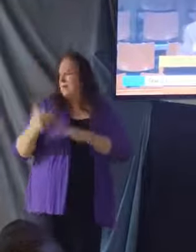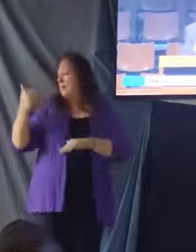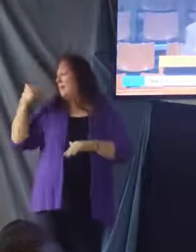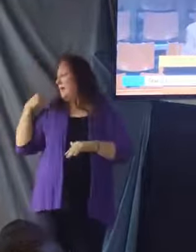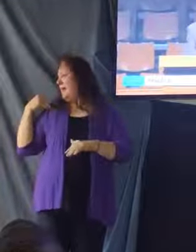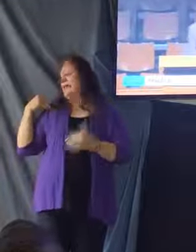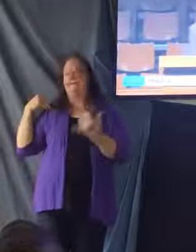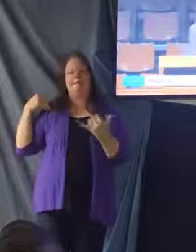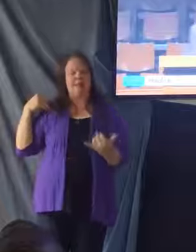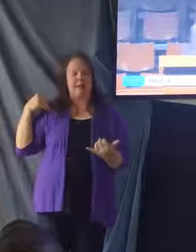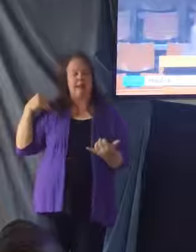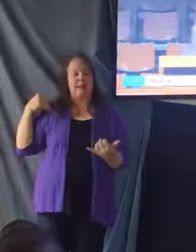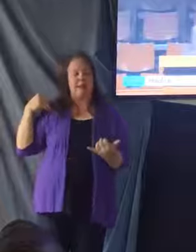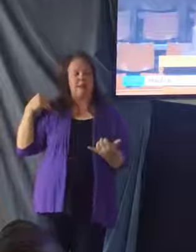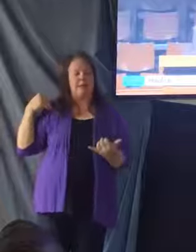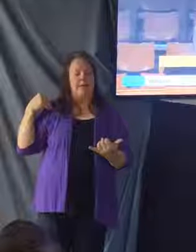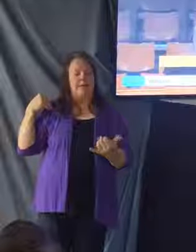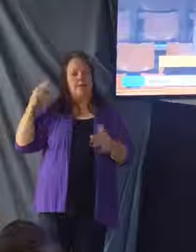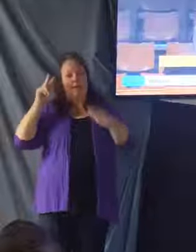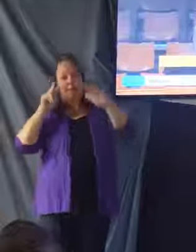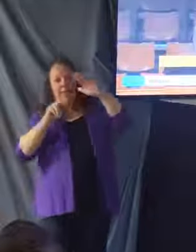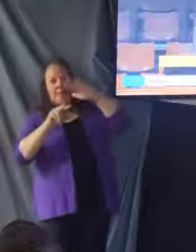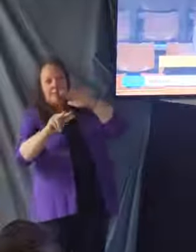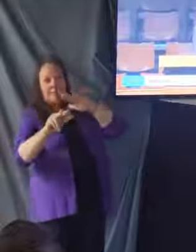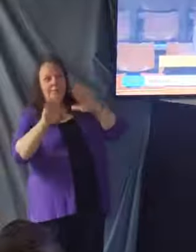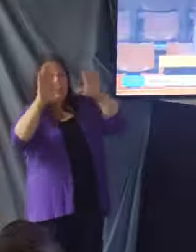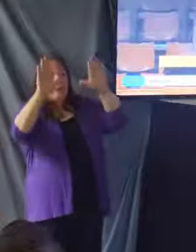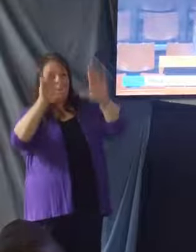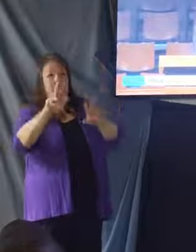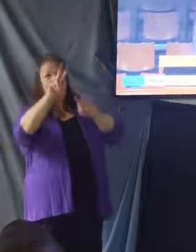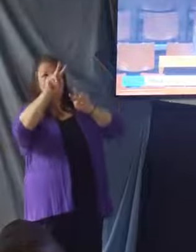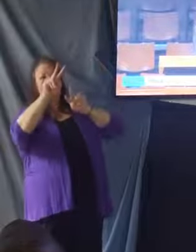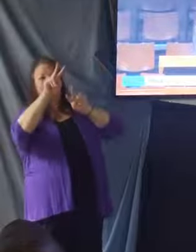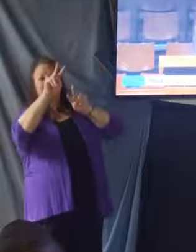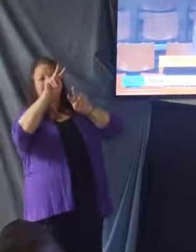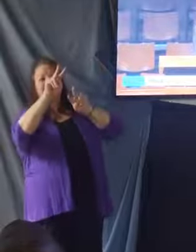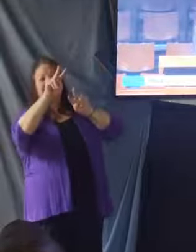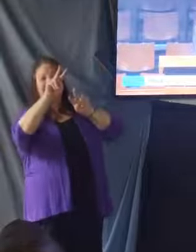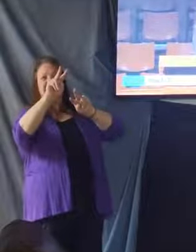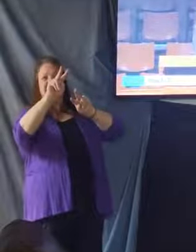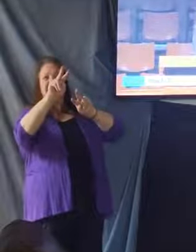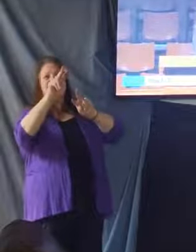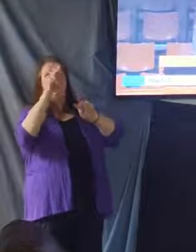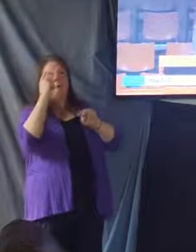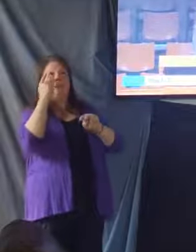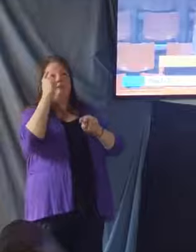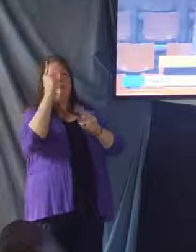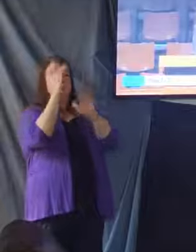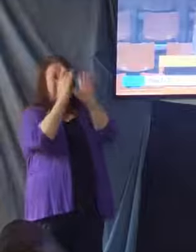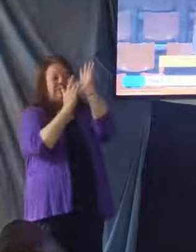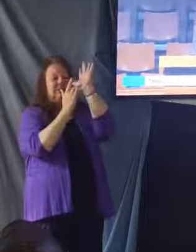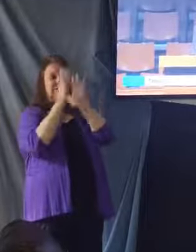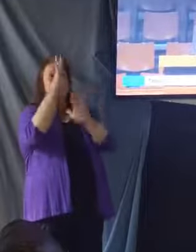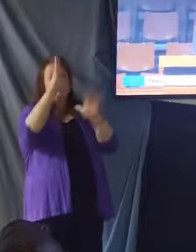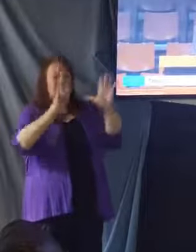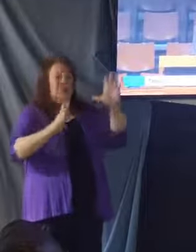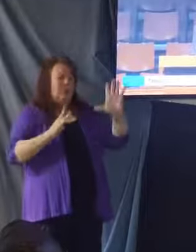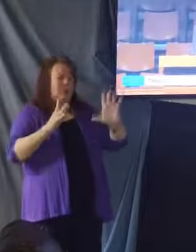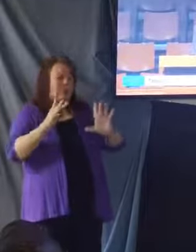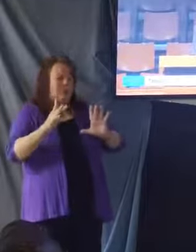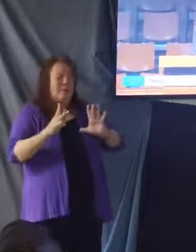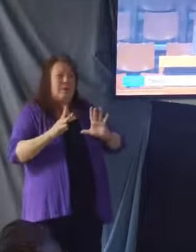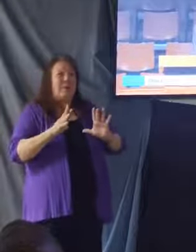talked about the present. Now looking for the blessed hope and the appearing of the glory of our